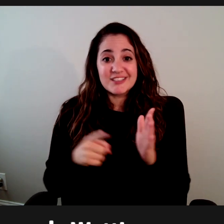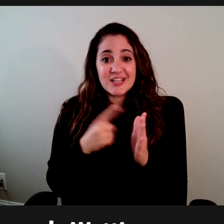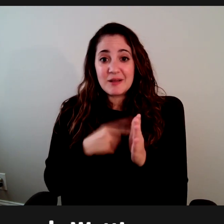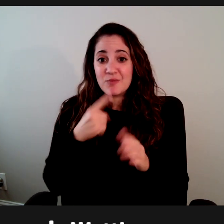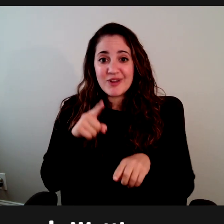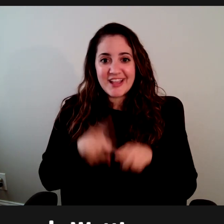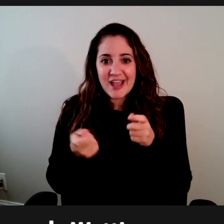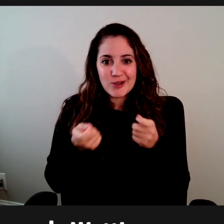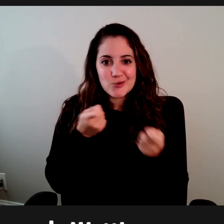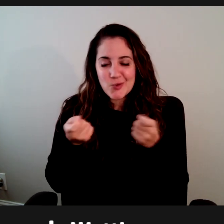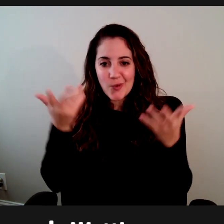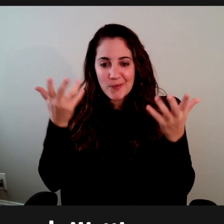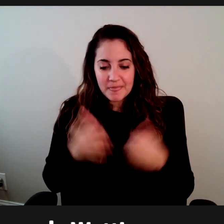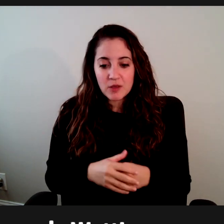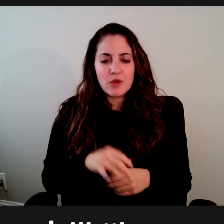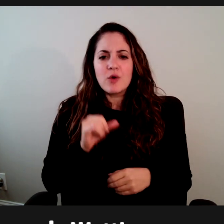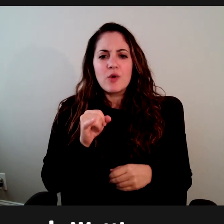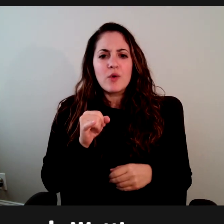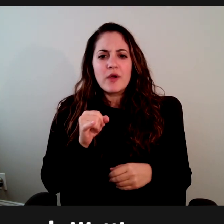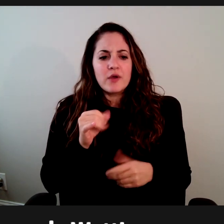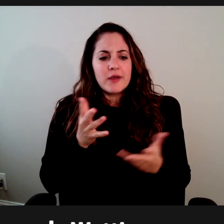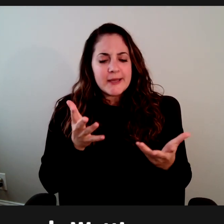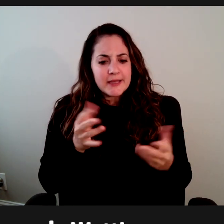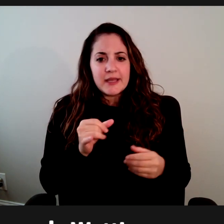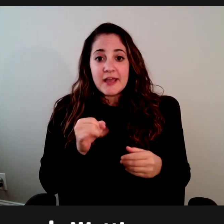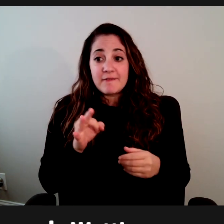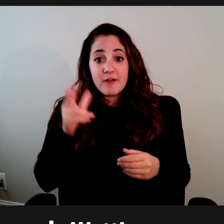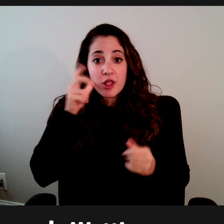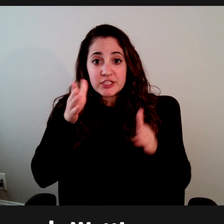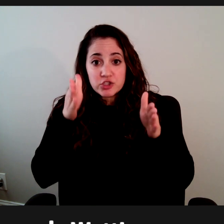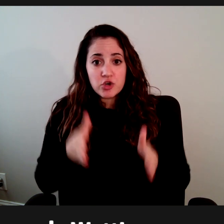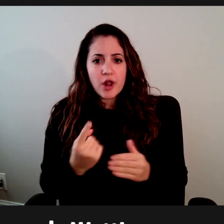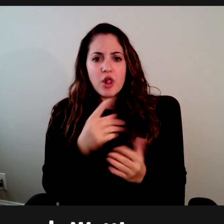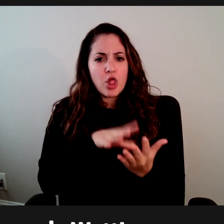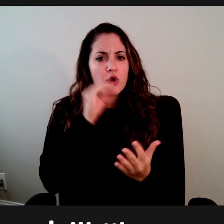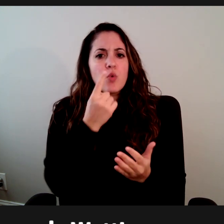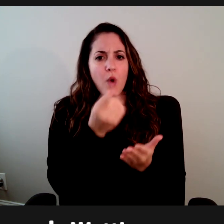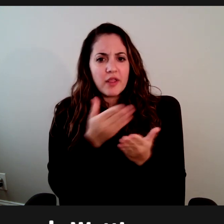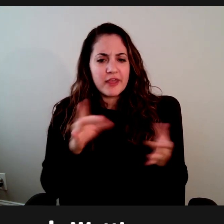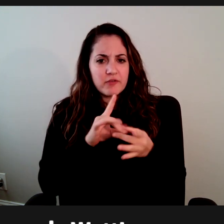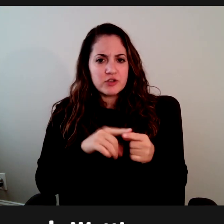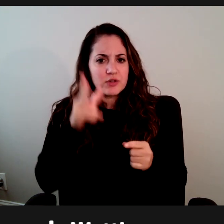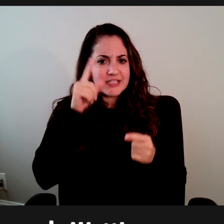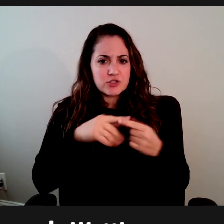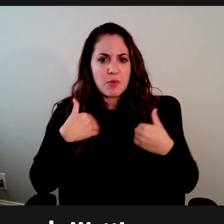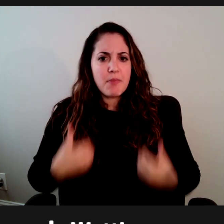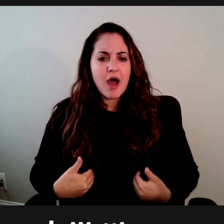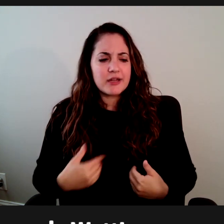over that. So, like, if someone were to walk away from this episode and say, I learned something from Amanda about listening to my